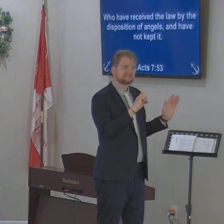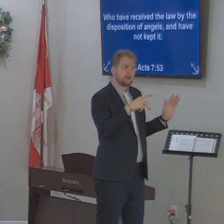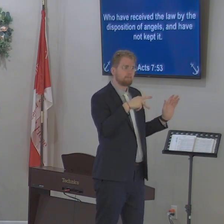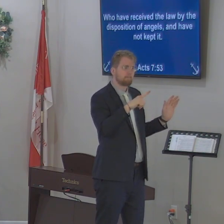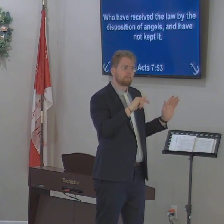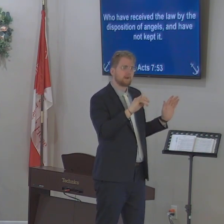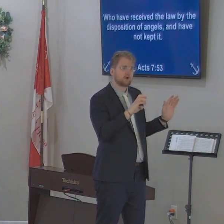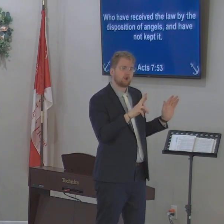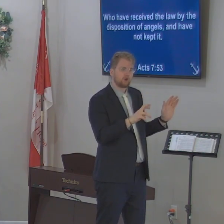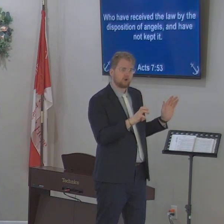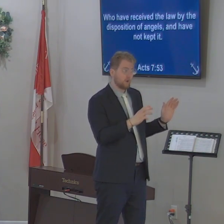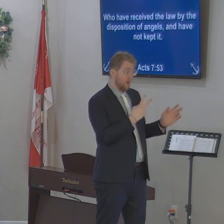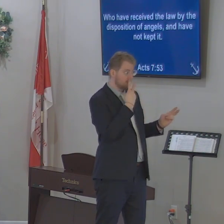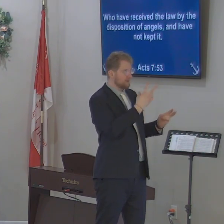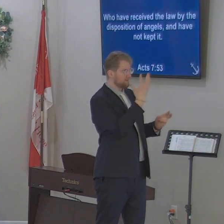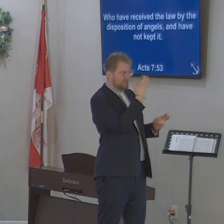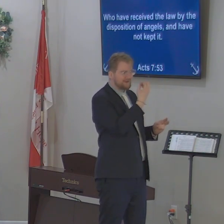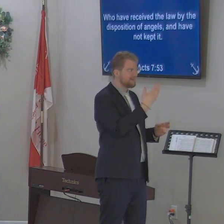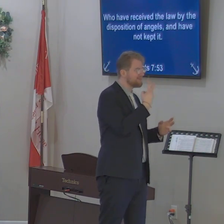inside.